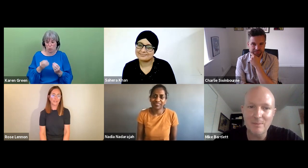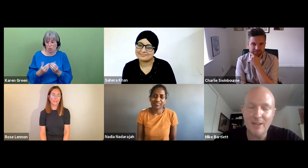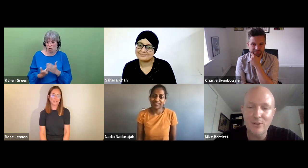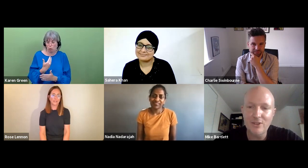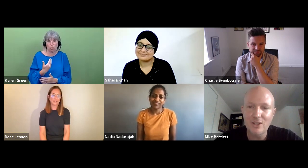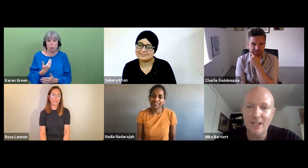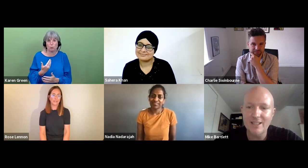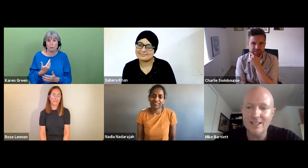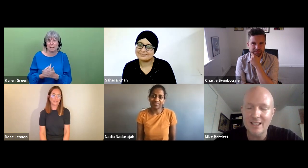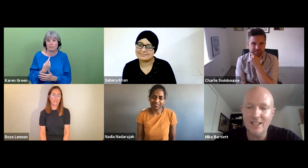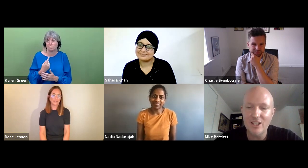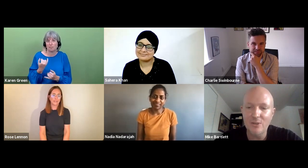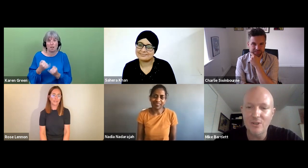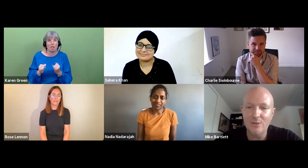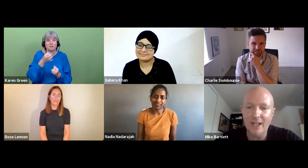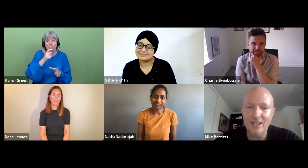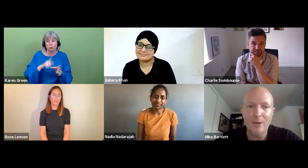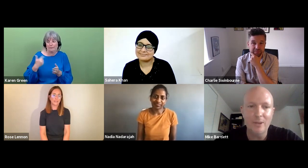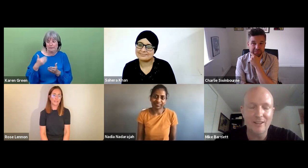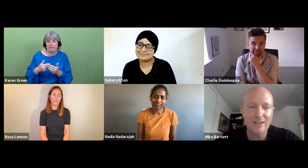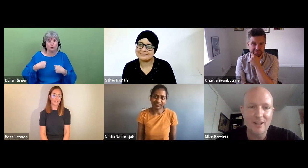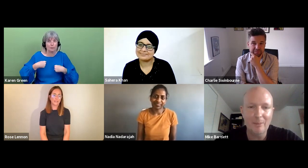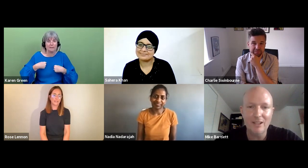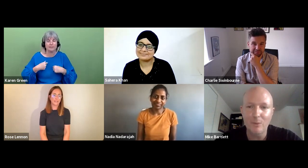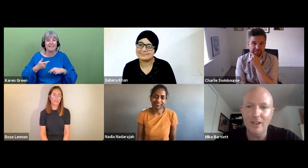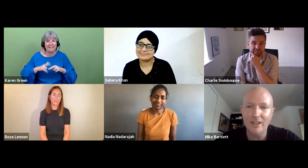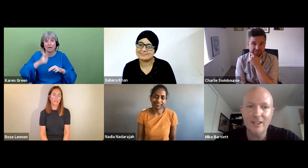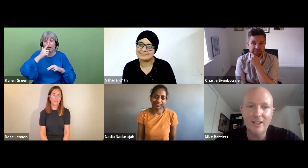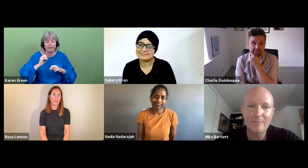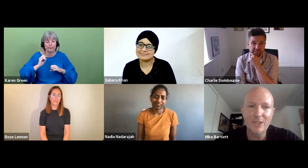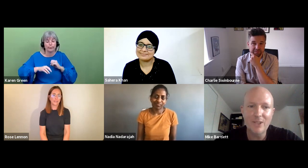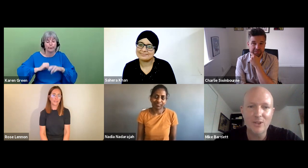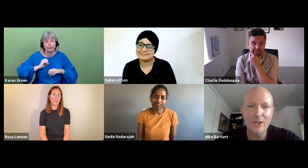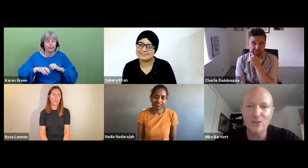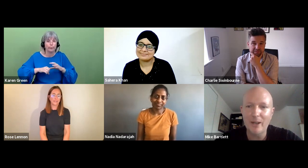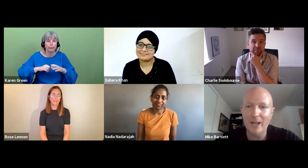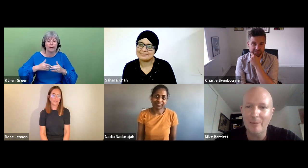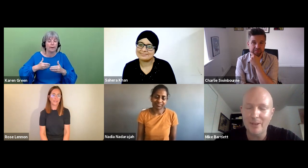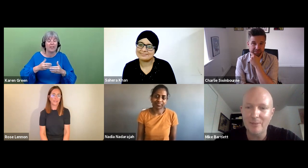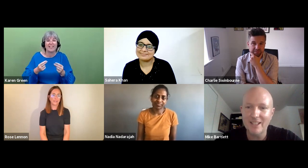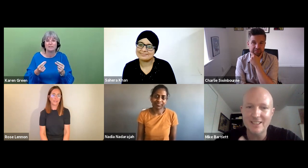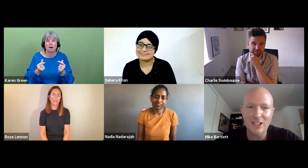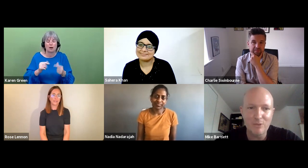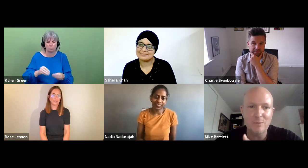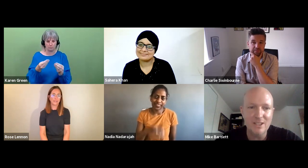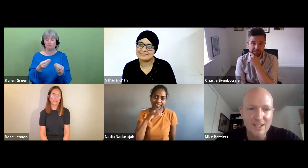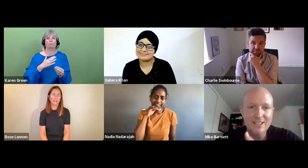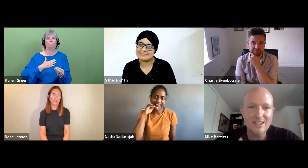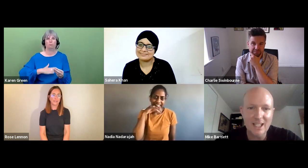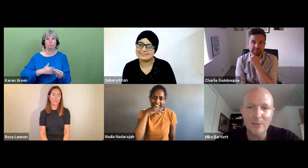if you can do it, is that suddenly you end up with a piece of work that you're not quite sure how it happened, because you've just been steadily working